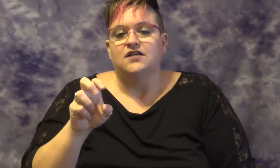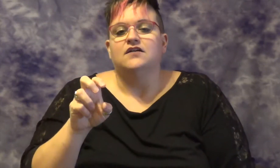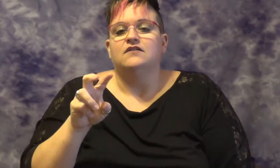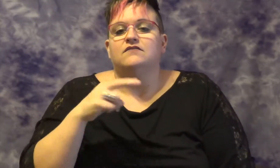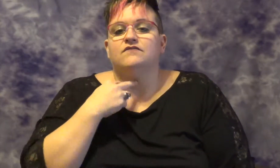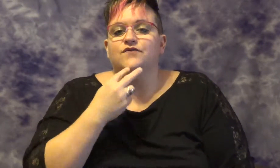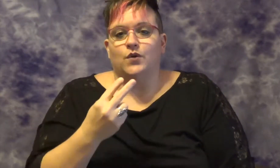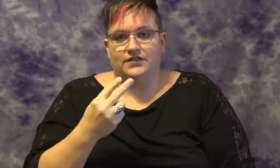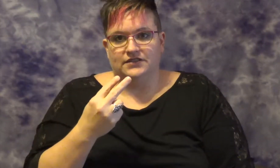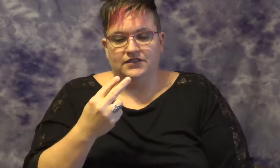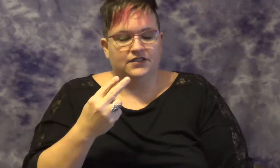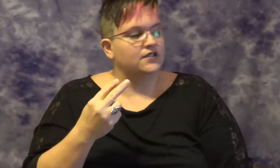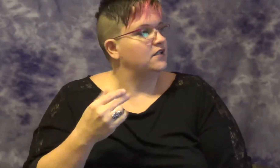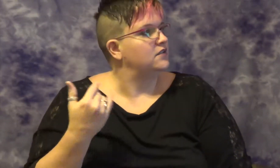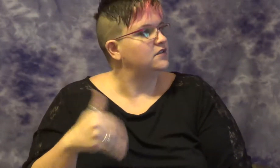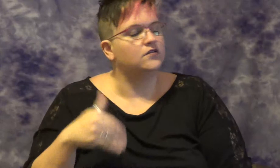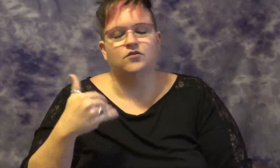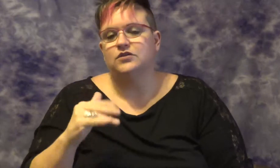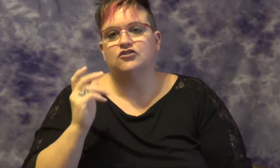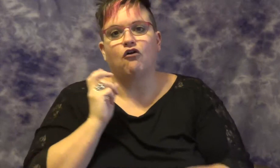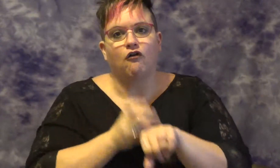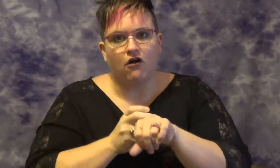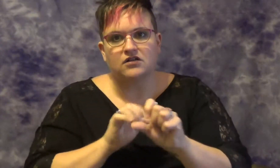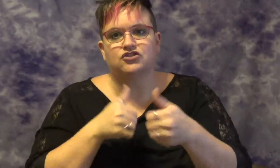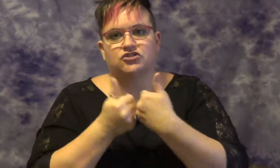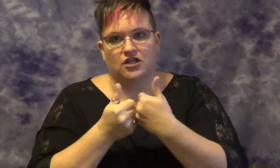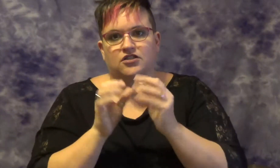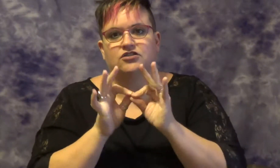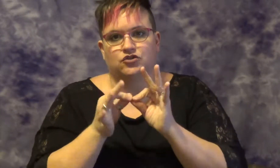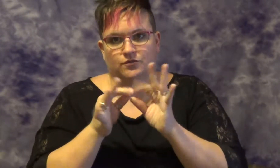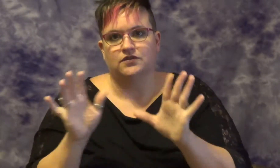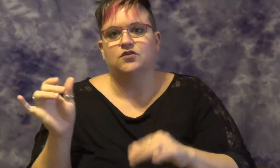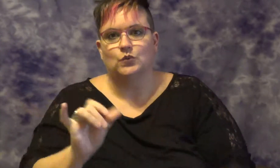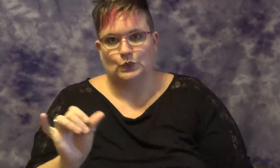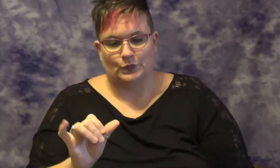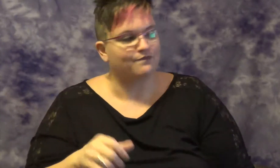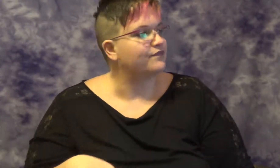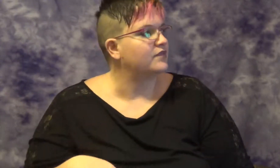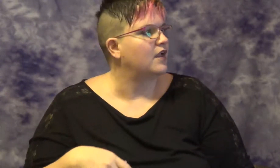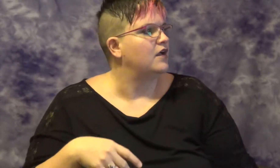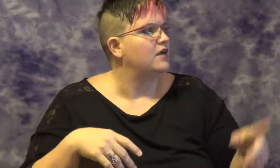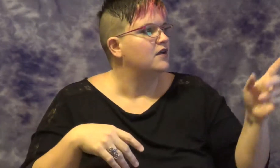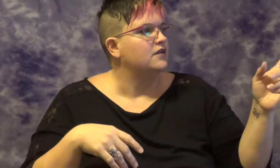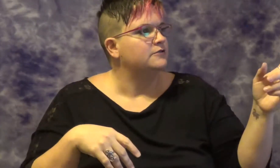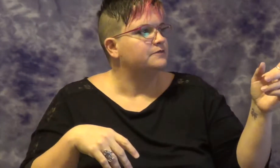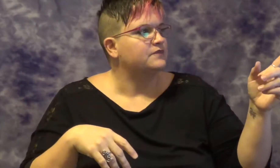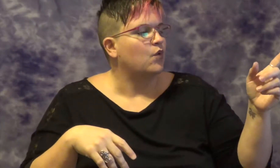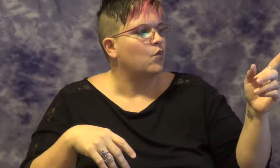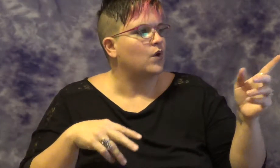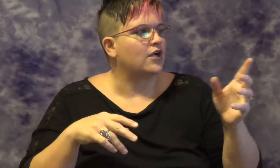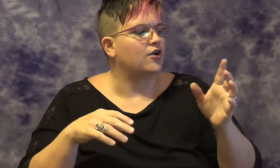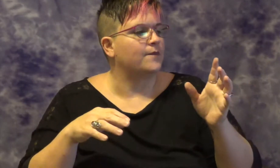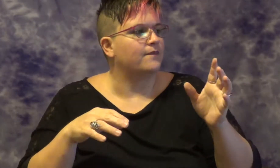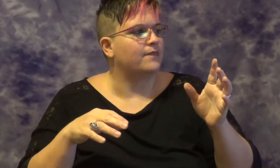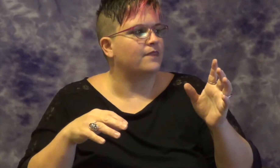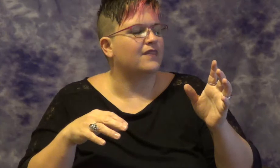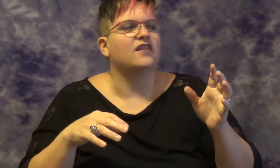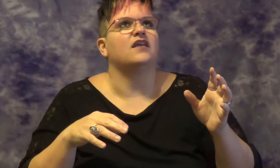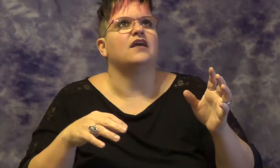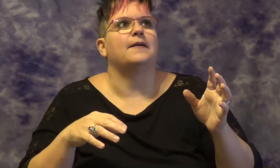Another challenging thing that's in English that we have to deal with as interpreters, it's extremely challenging, is passive voice